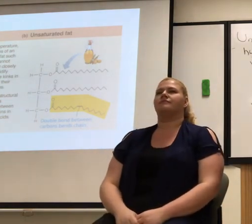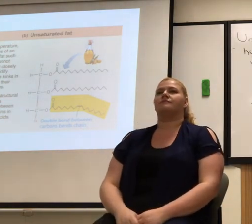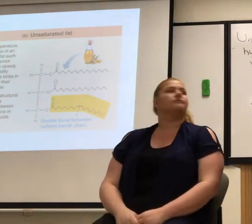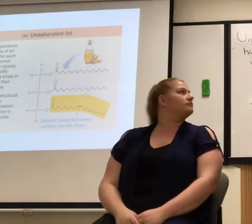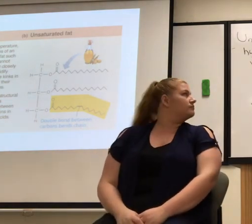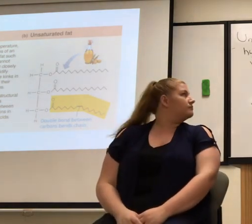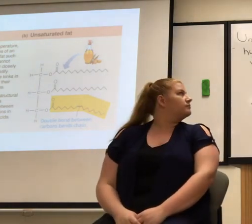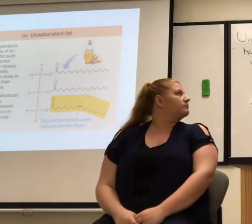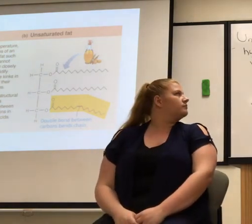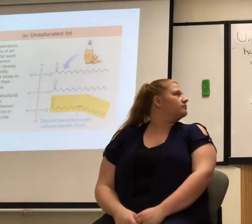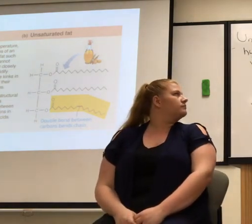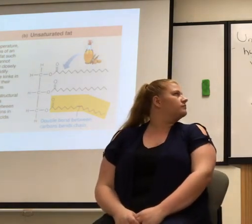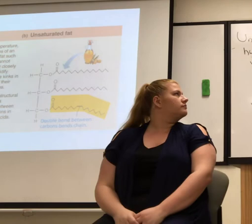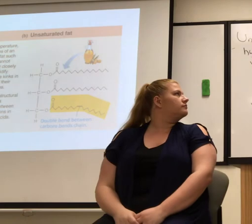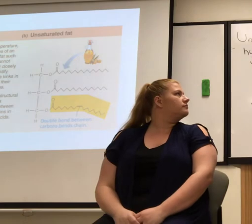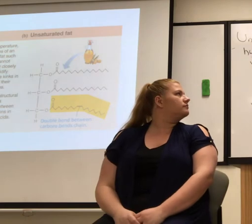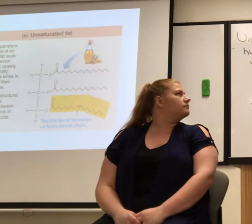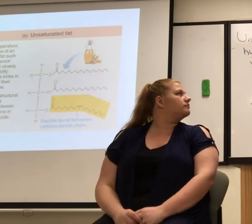Lipase